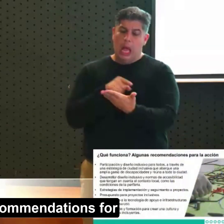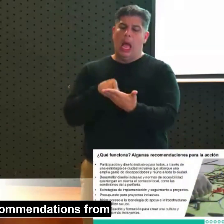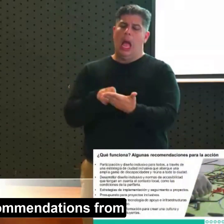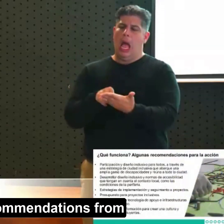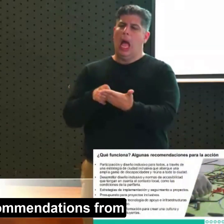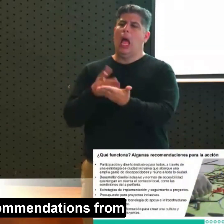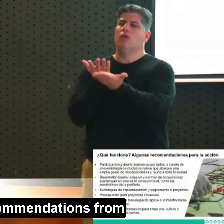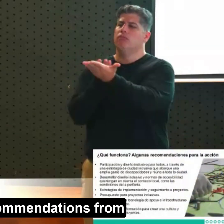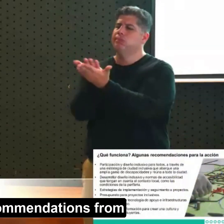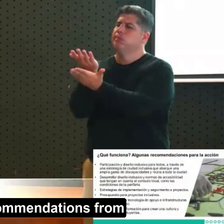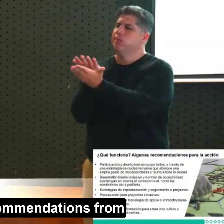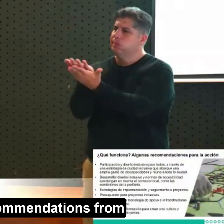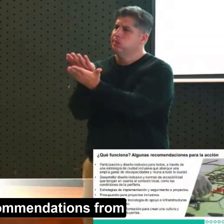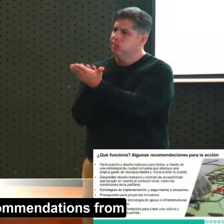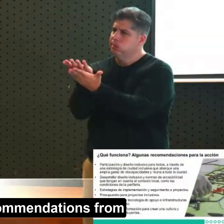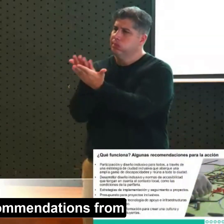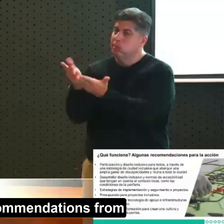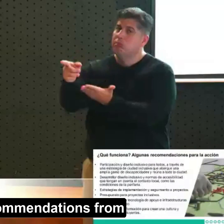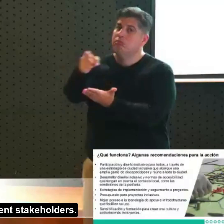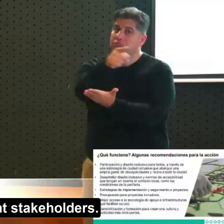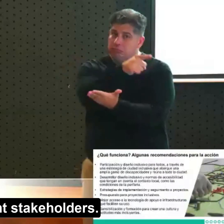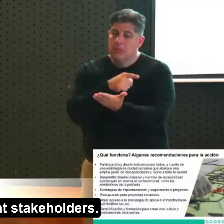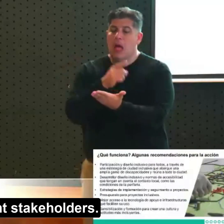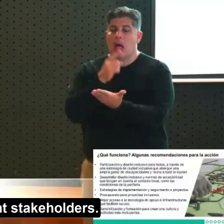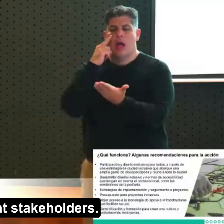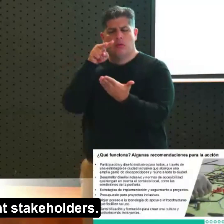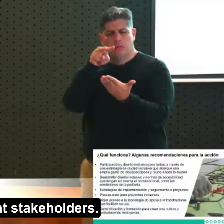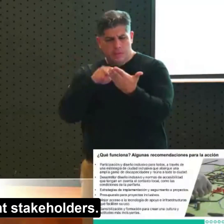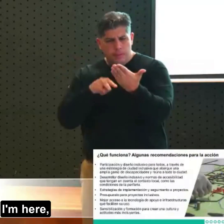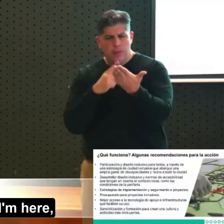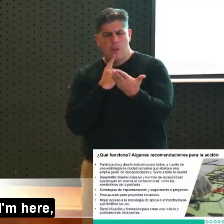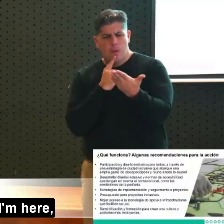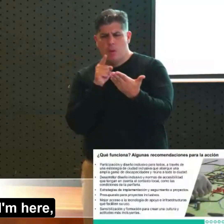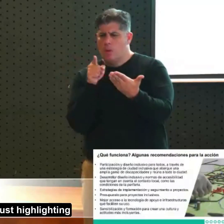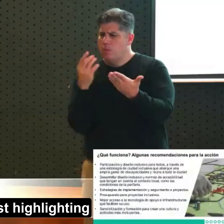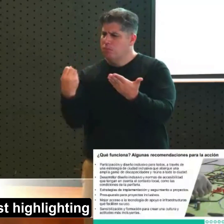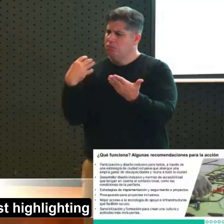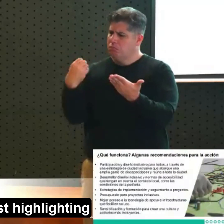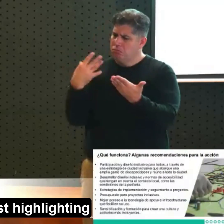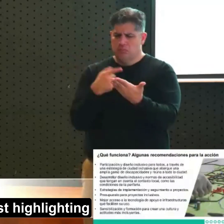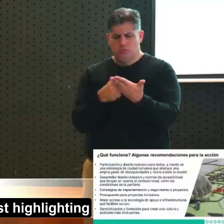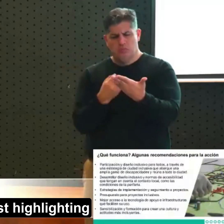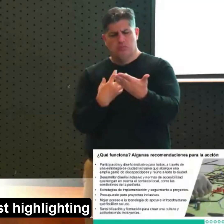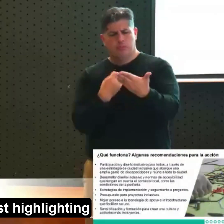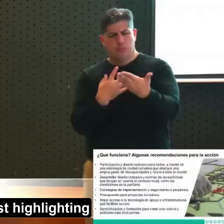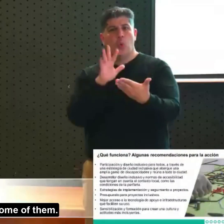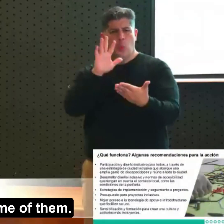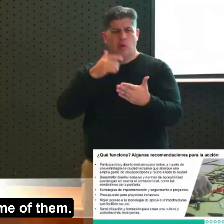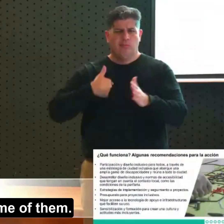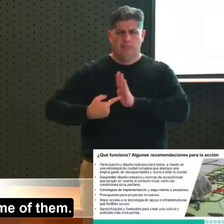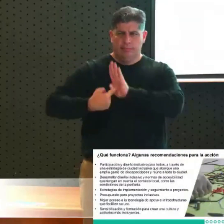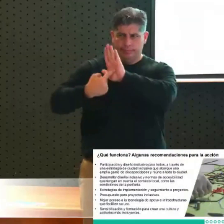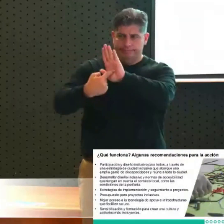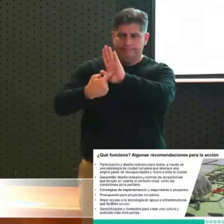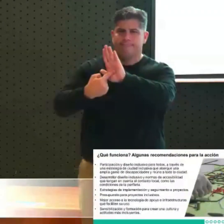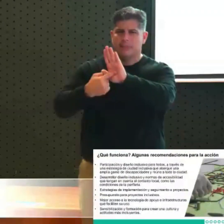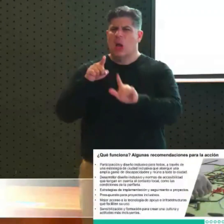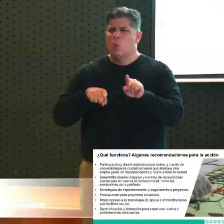recommendations for action, recommendations from different stakeholders. Here, I'm just highlighting some of